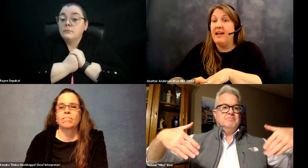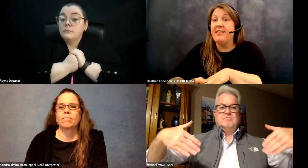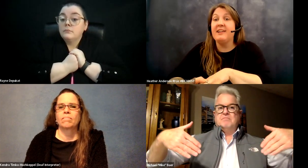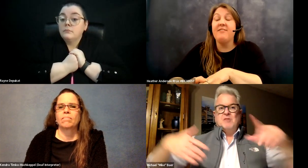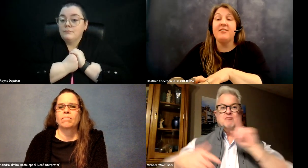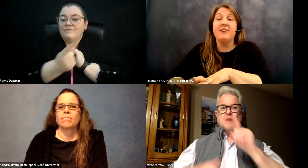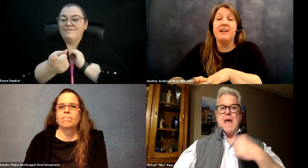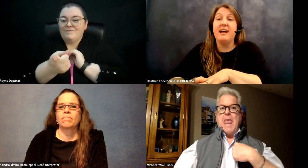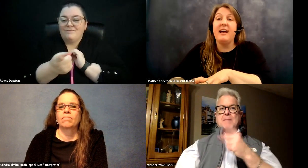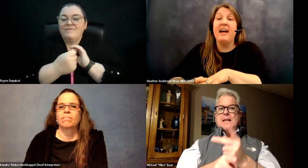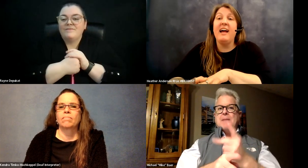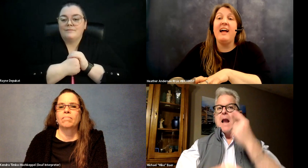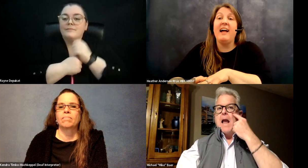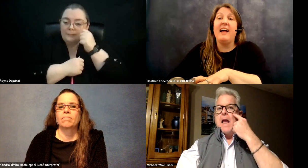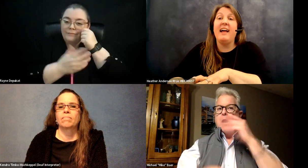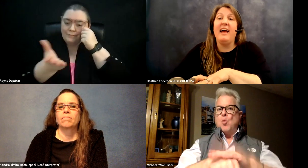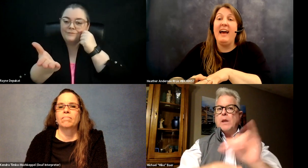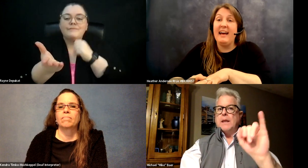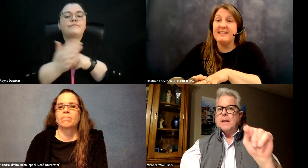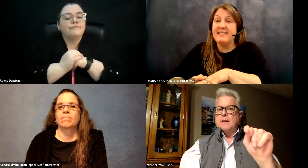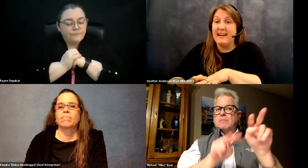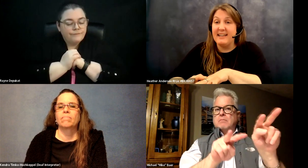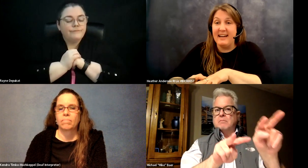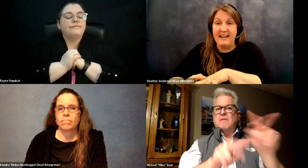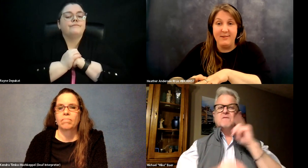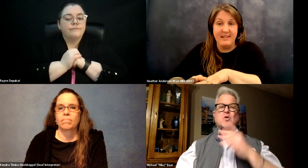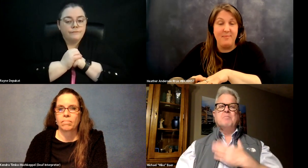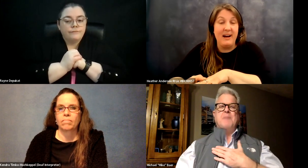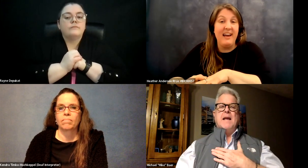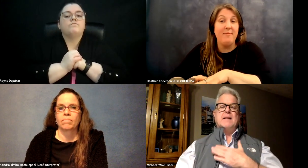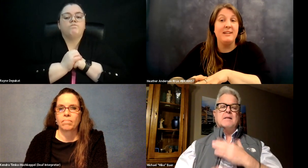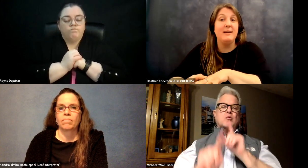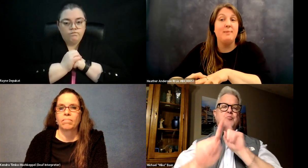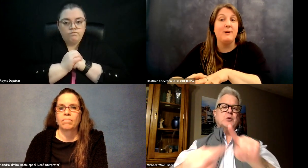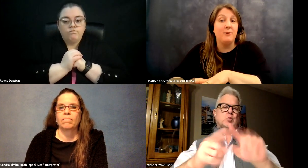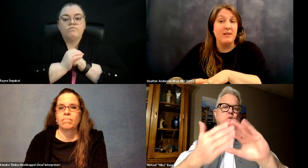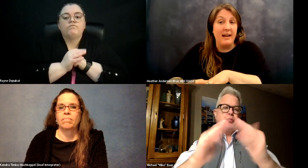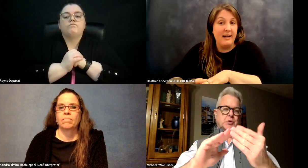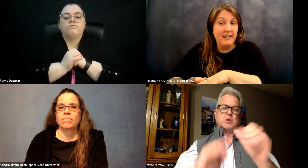The governor has not yet announced it, but I have been keeping a close eye on it.